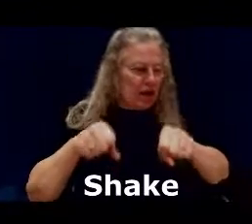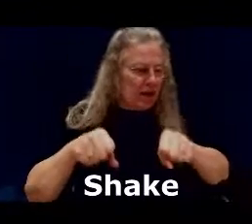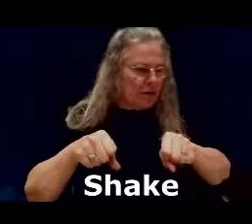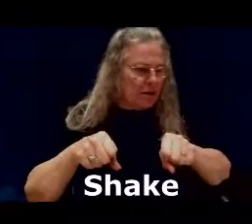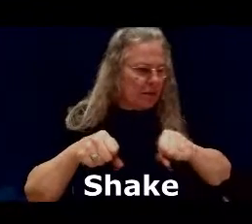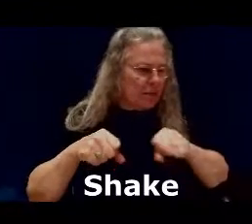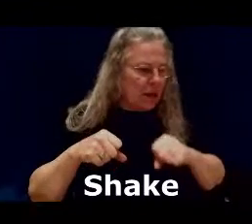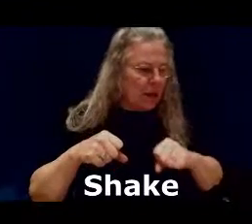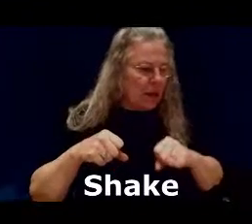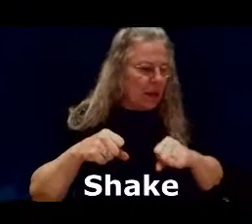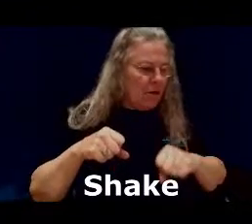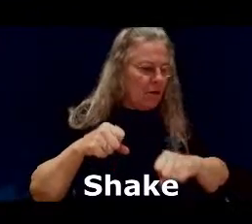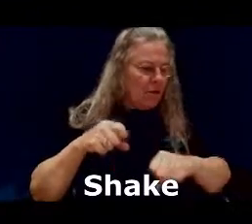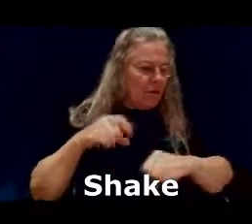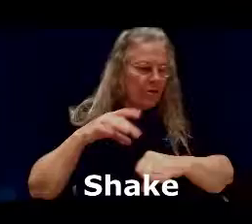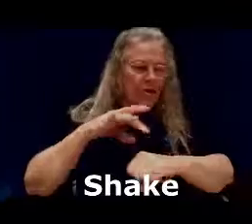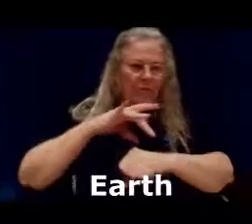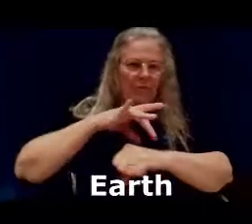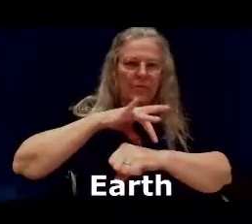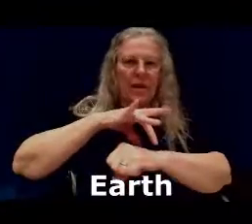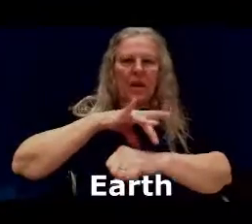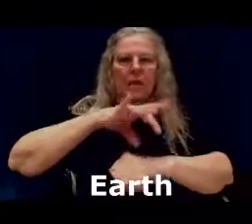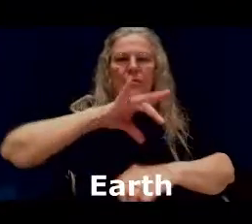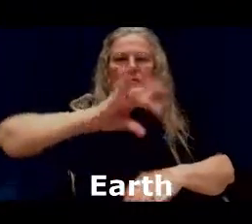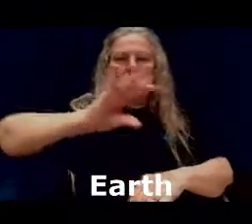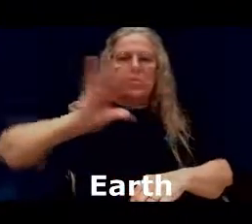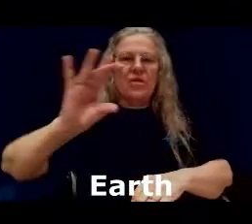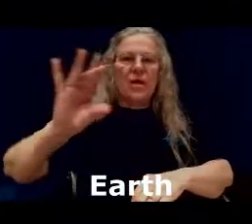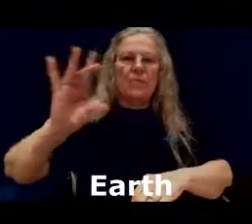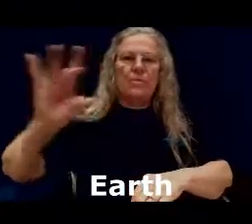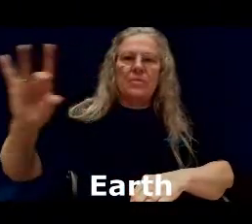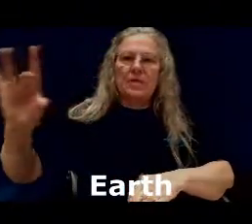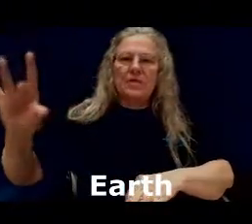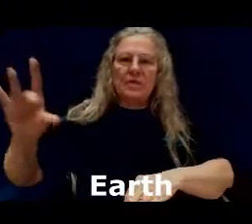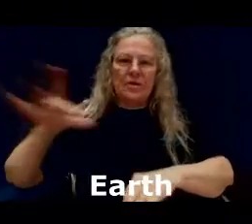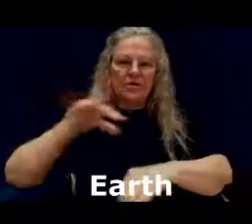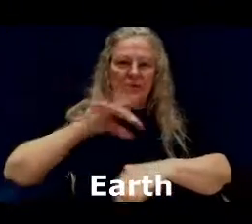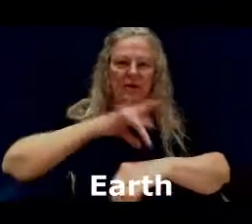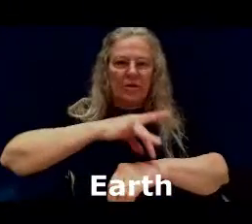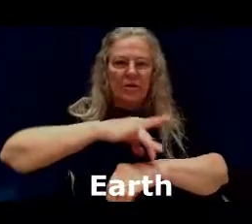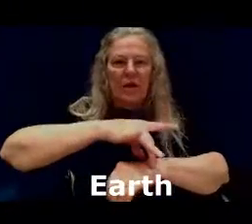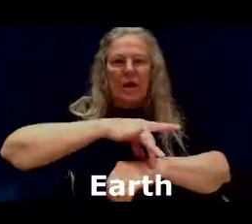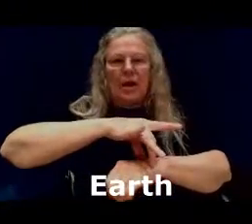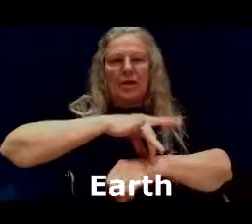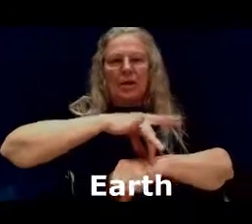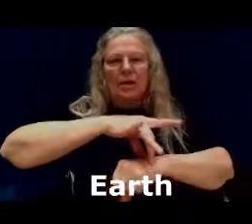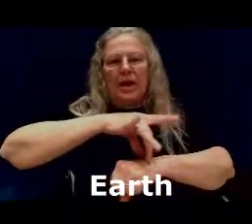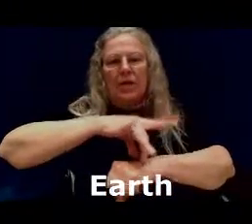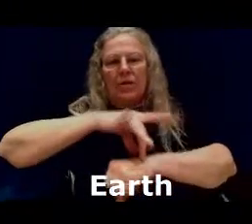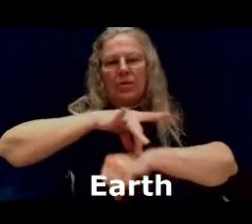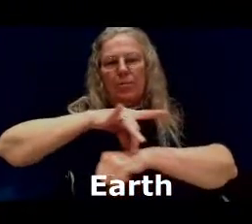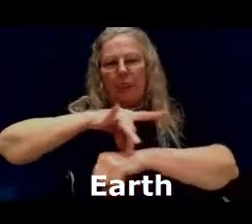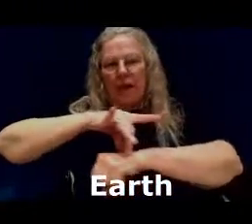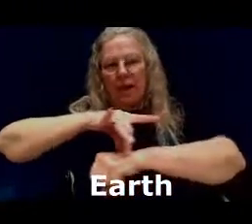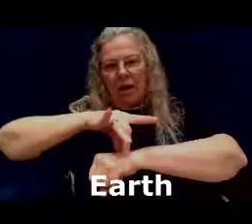it. Earth, thumb, center finger, laid on the back of